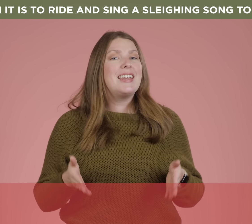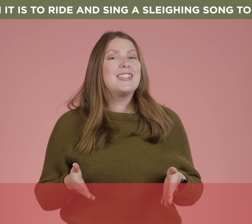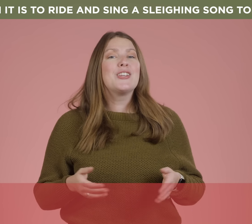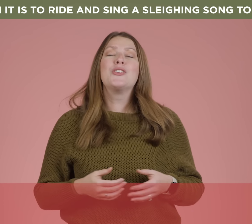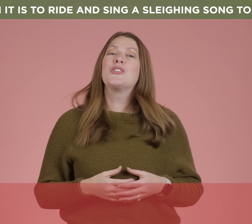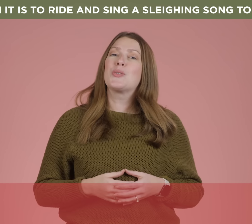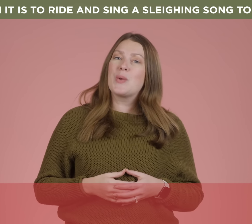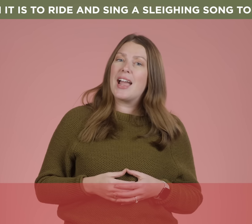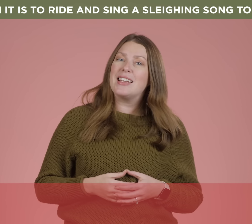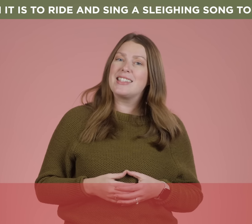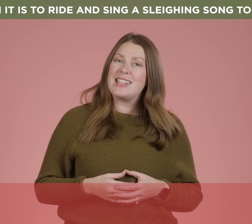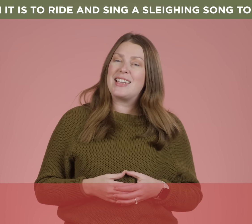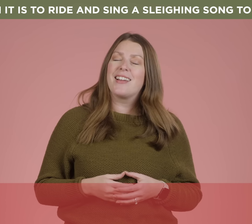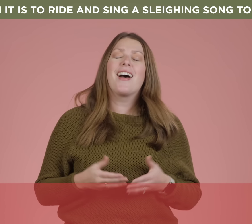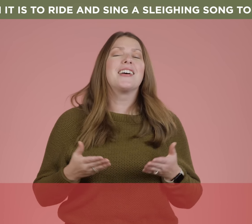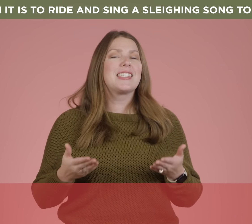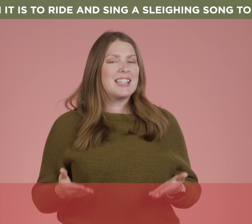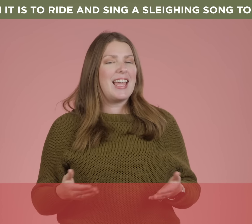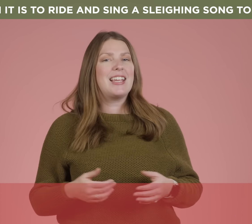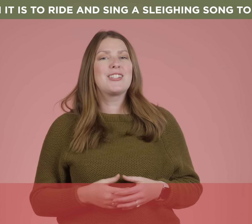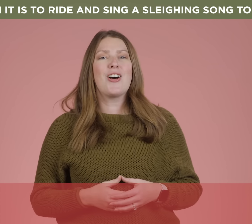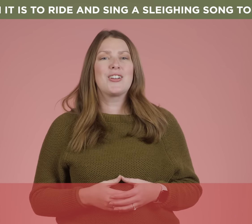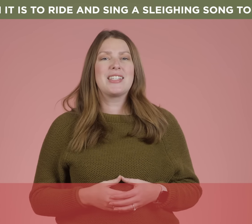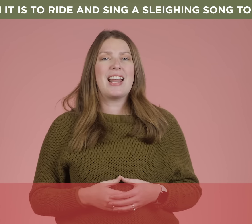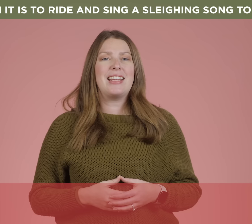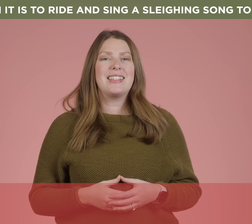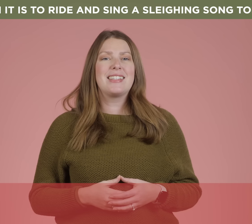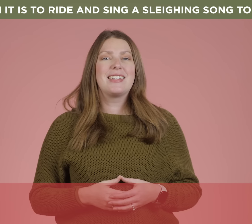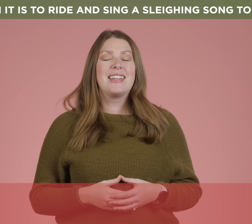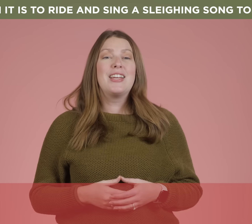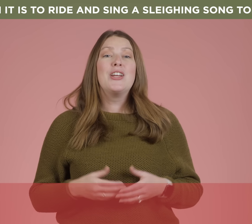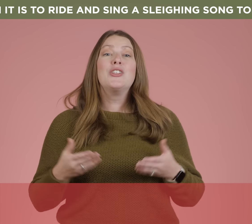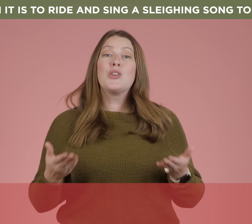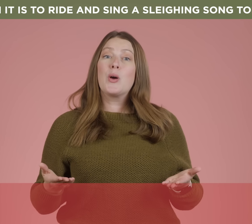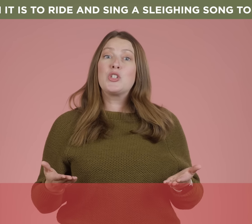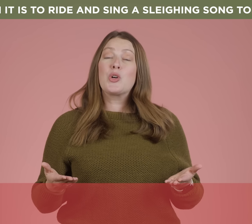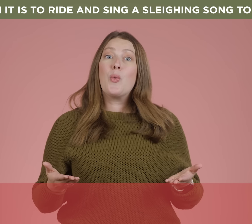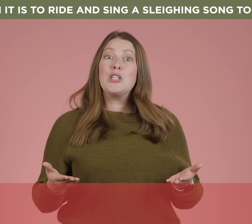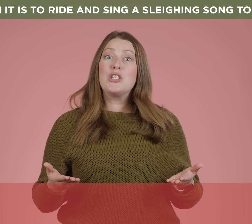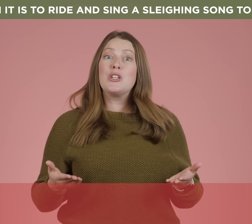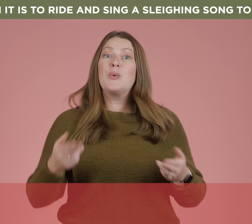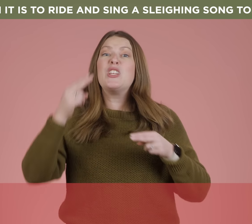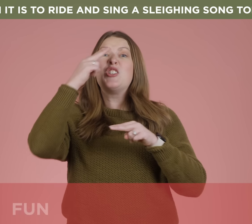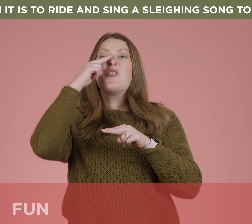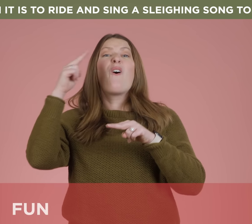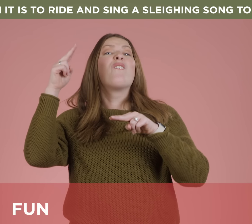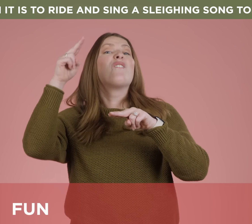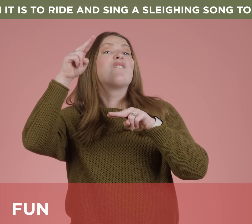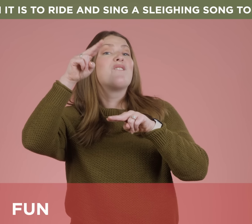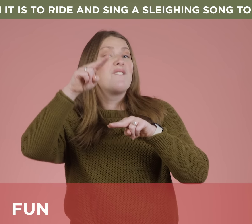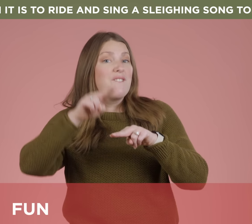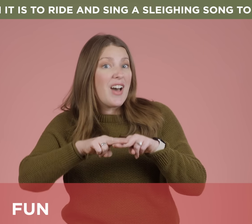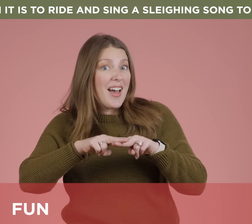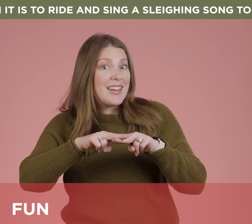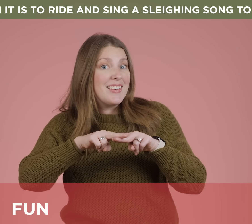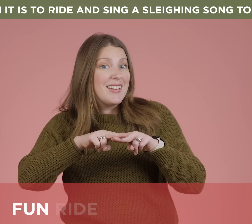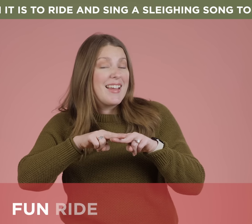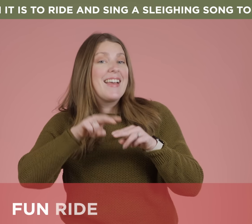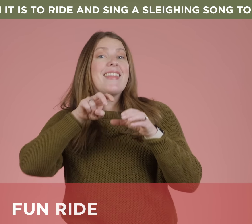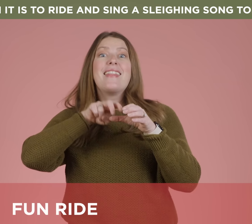is to ride and sing a sleighing song tonight. So what you're going to do is do fun,